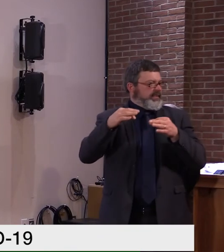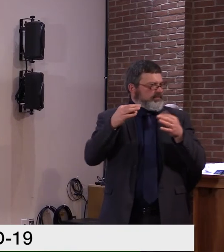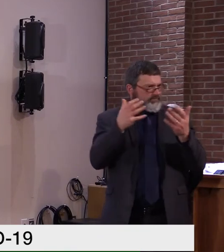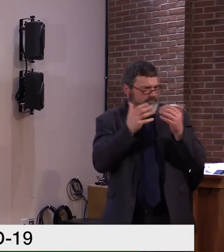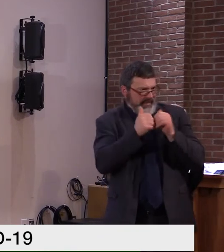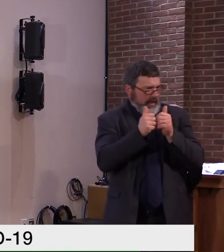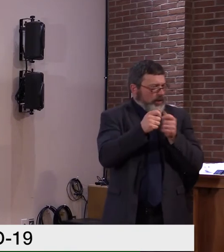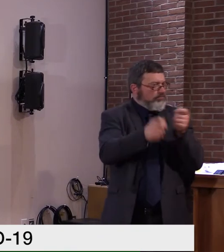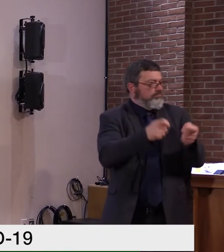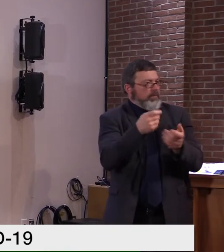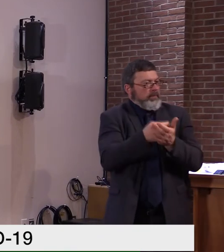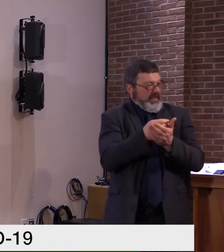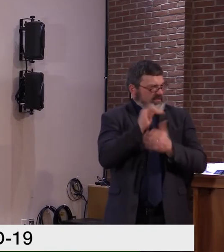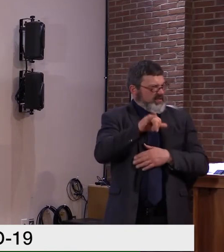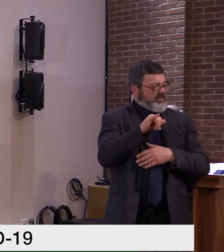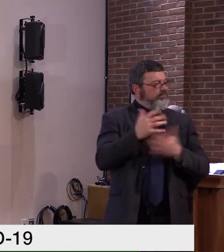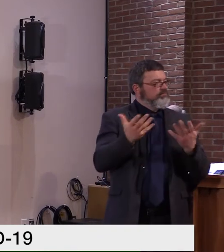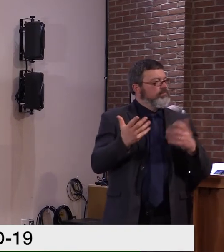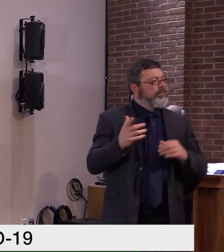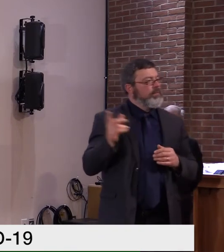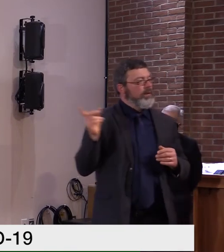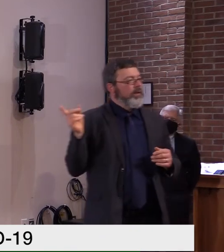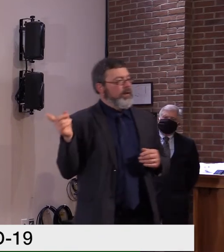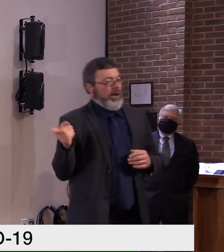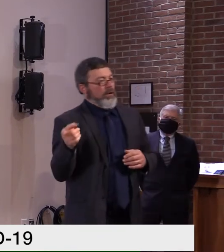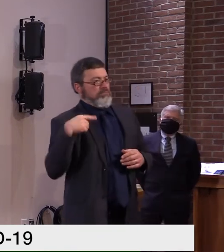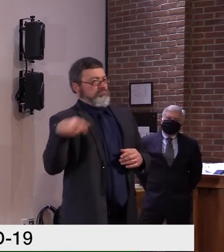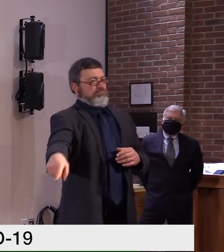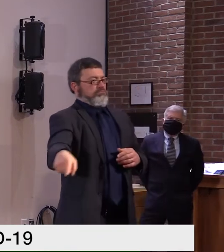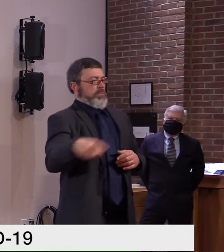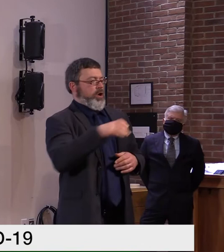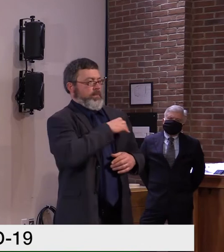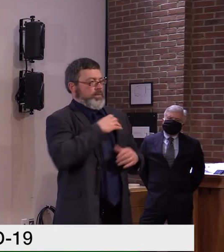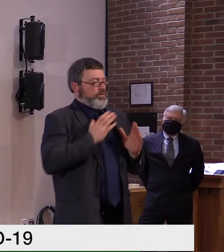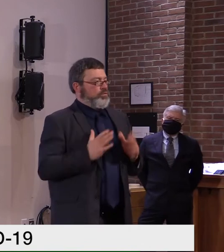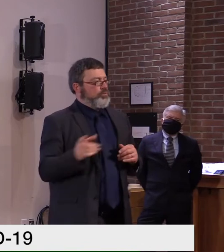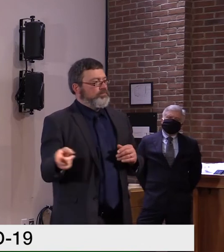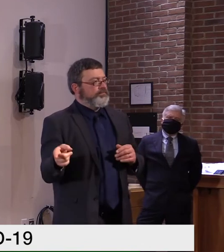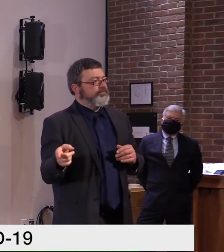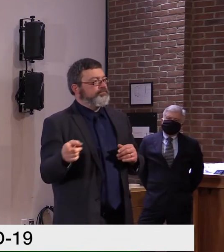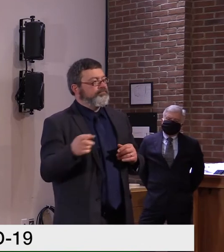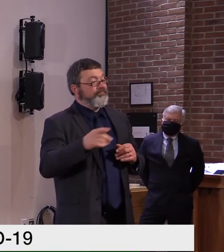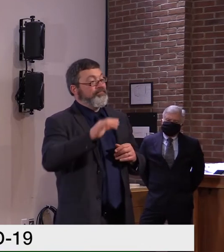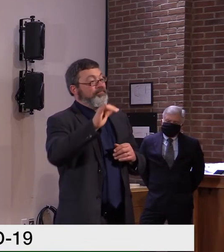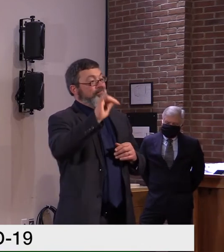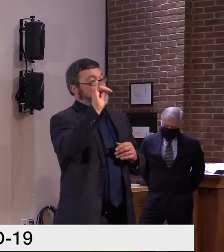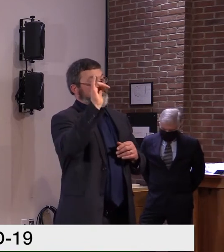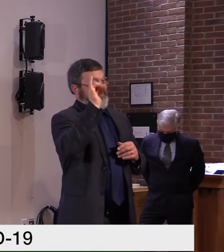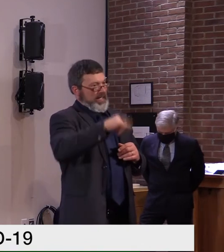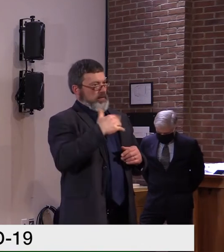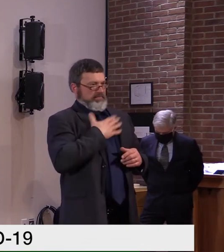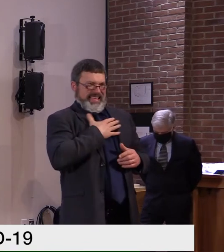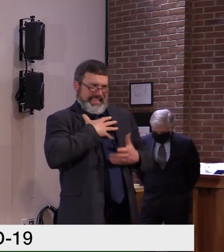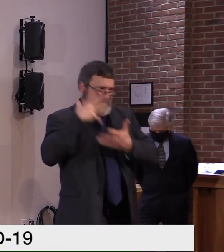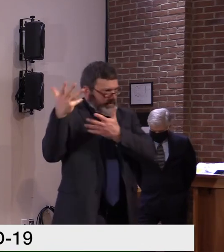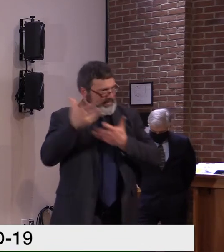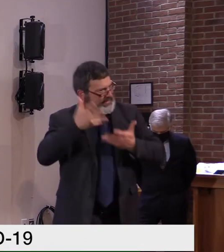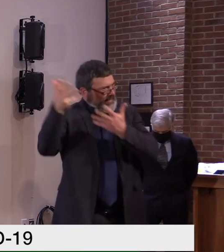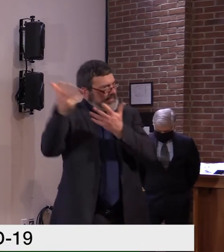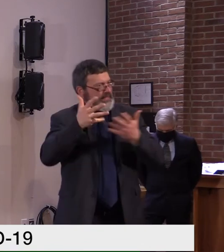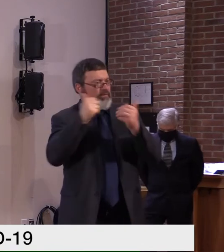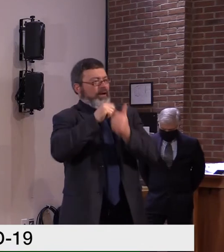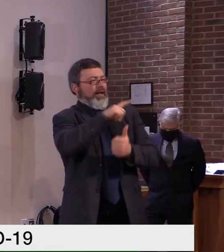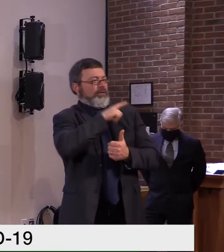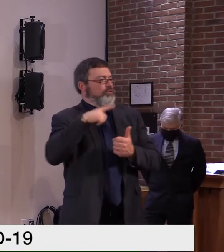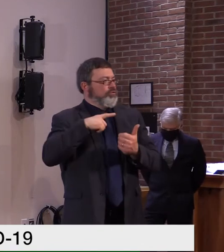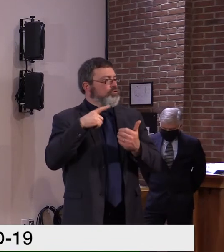noted are areas where we've been in ongoing conversation with the legislature, and if you read the nuanced details